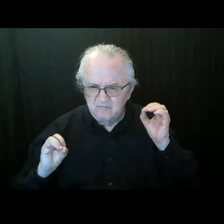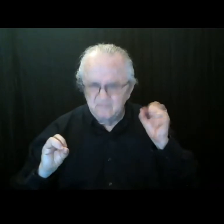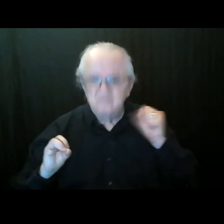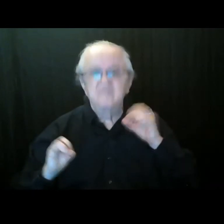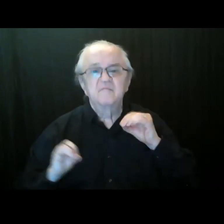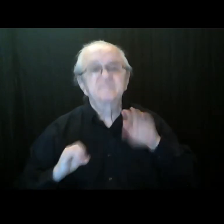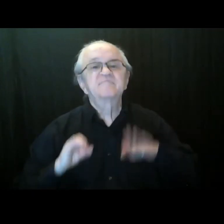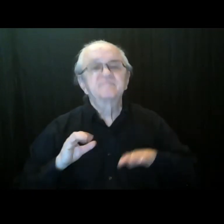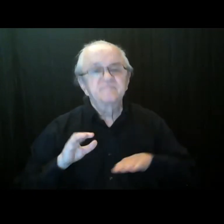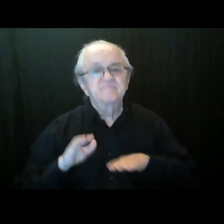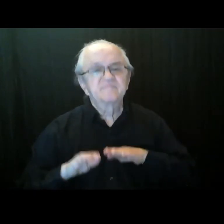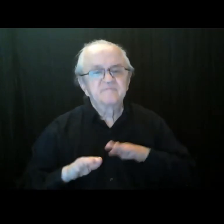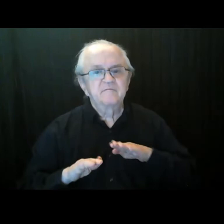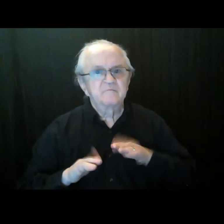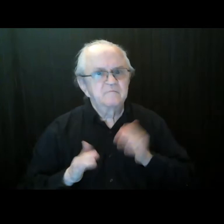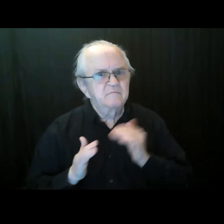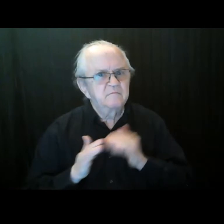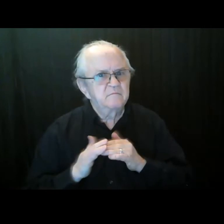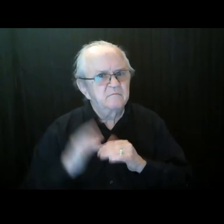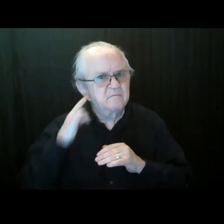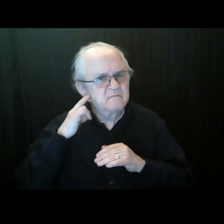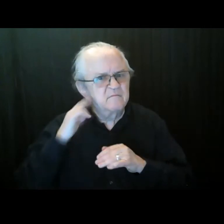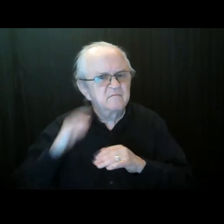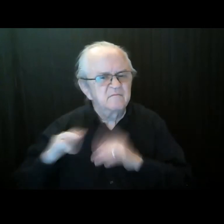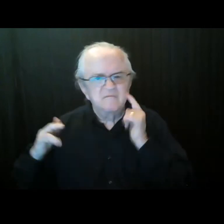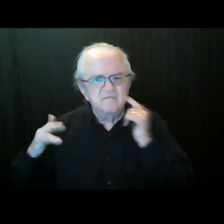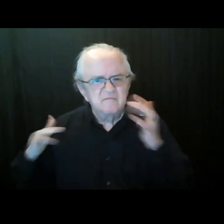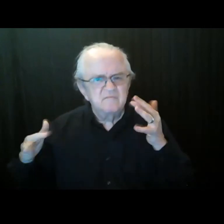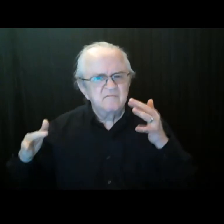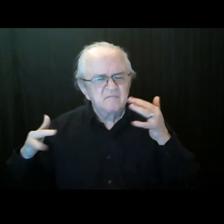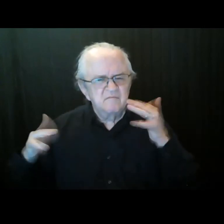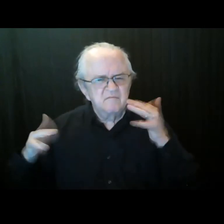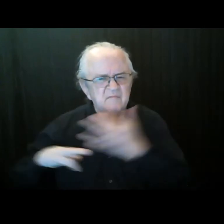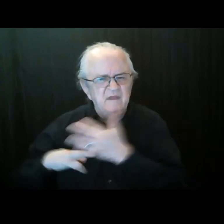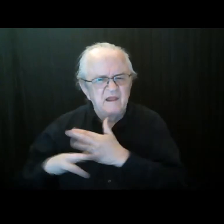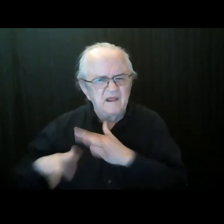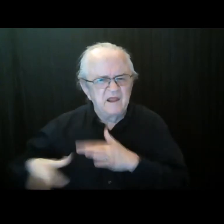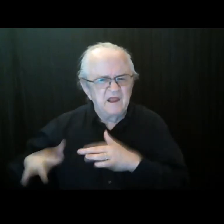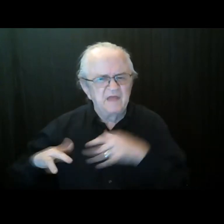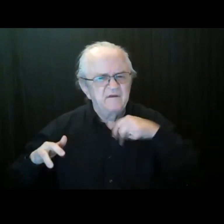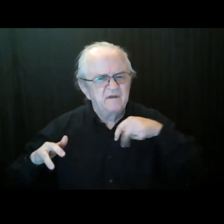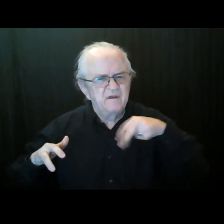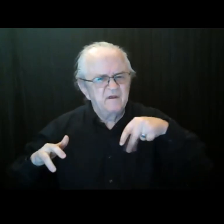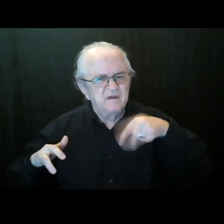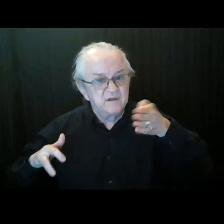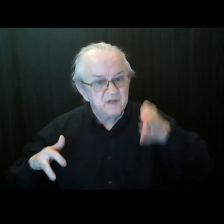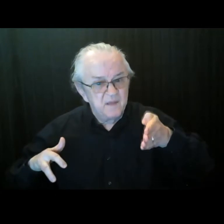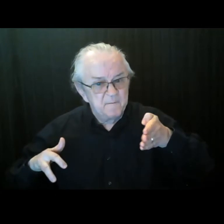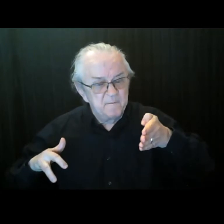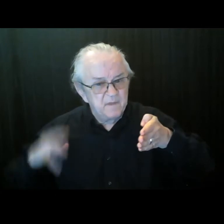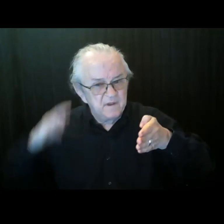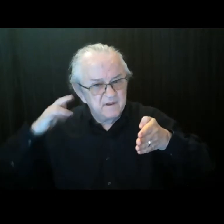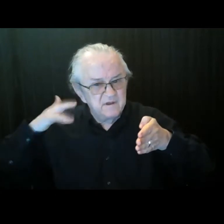started walking again and again. He heard some rustling in the leaves, and again, when he stopped, the sound stopped